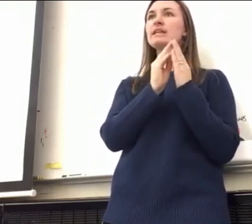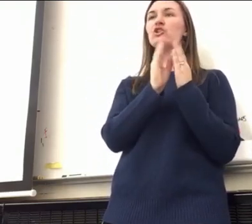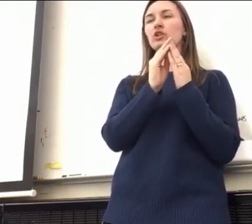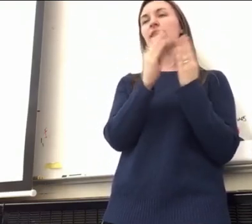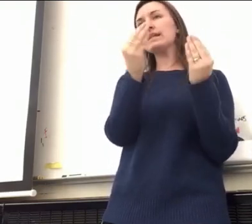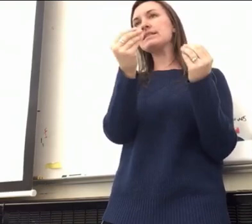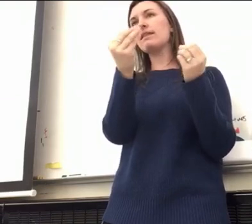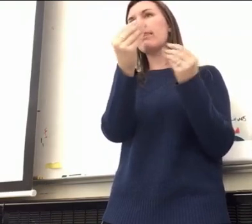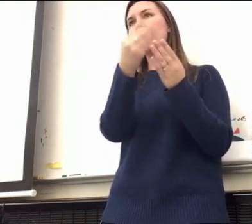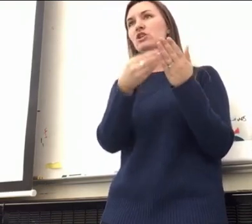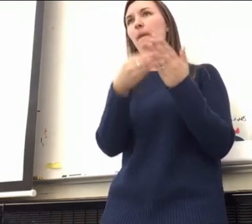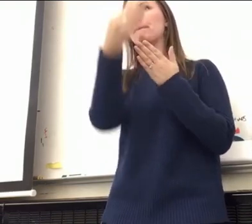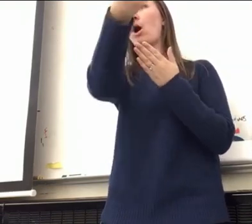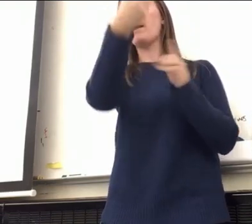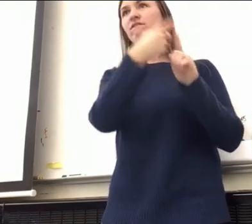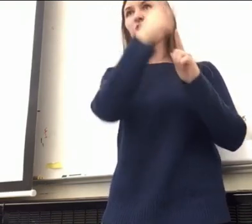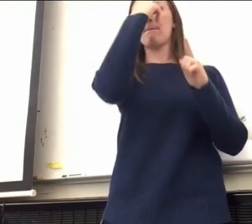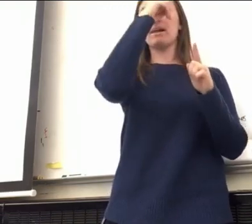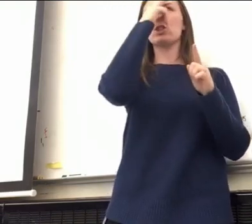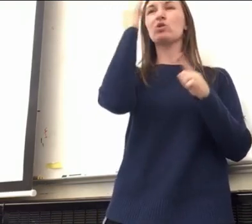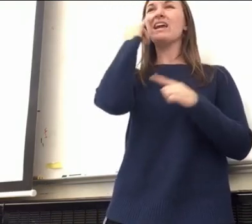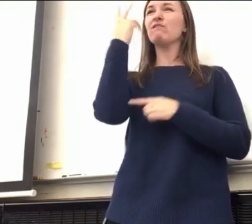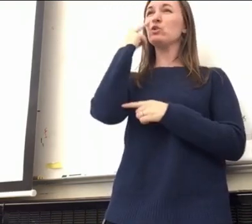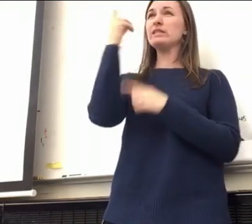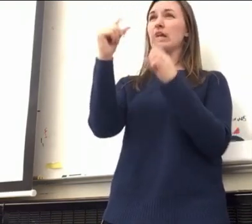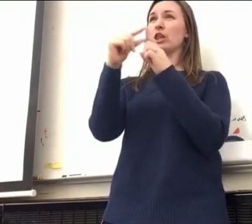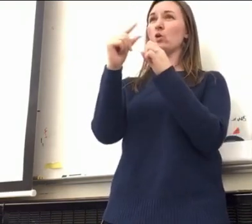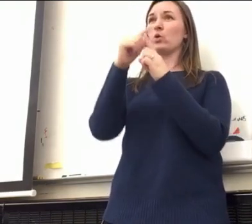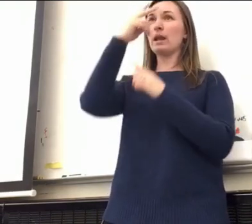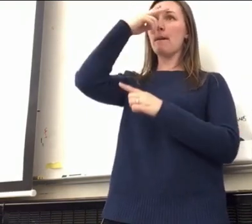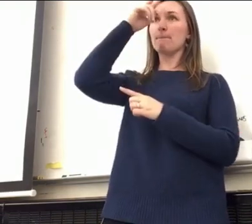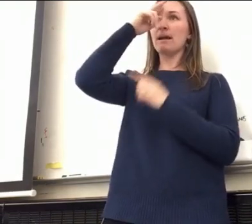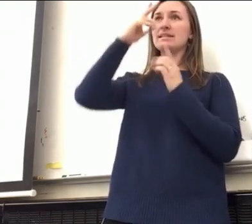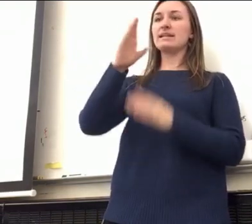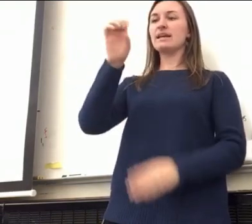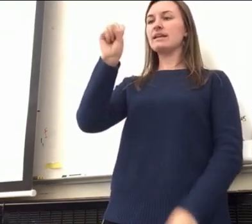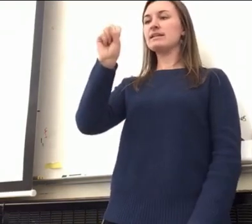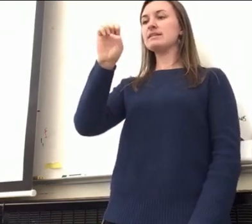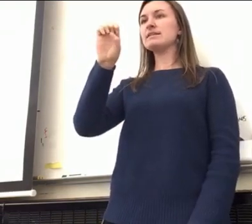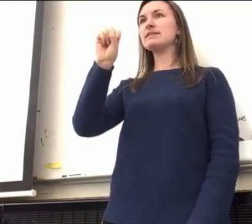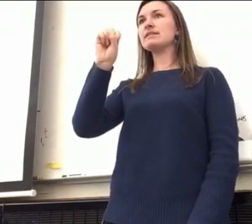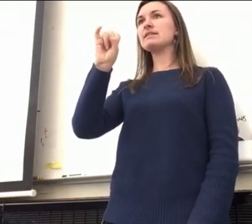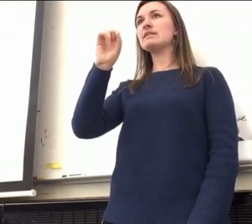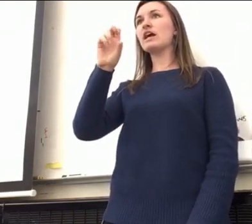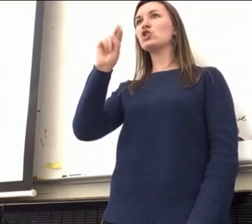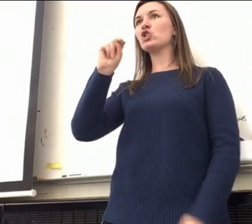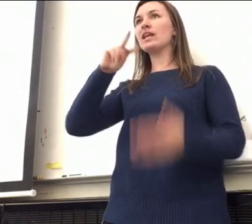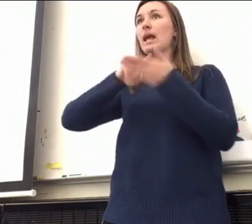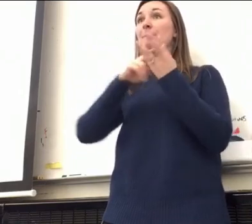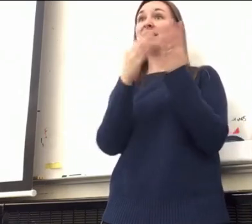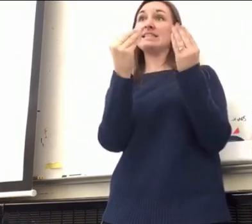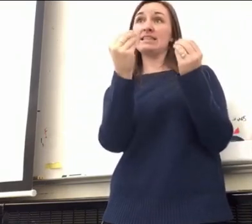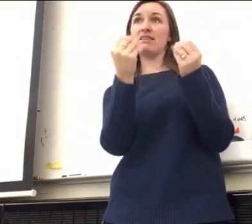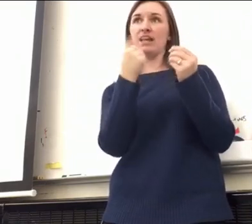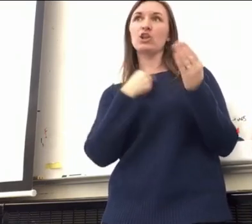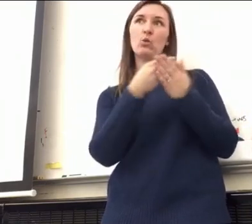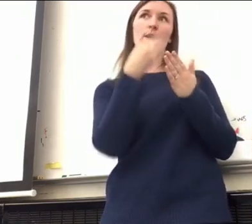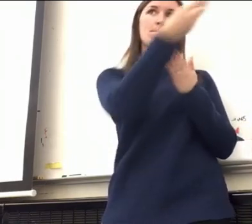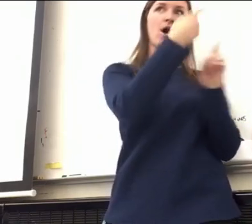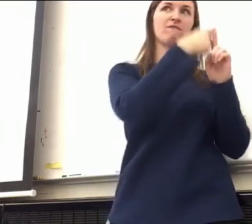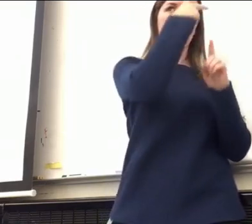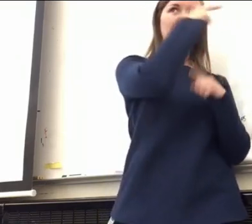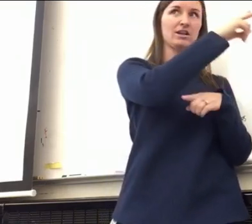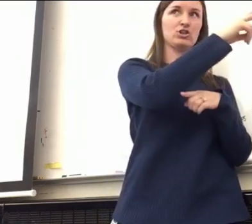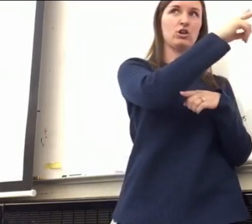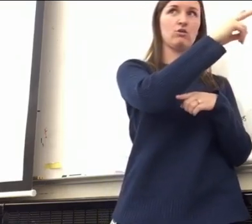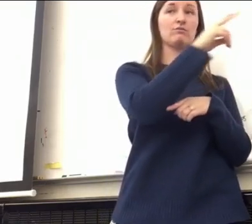ahead and highlight that. So if you ever see the word Mexican Cession, this is going to be land purchased from Mexico. You can thank your